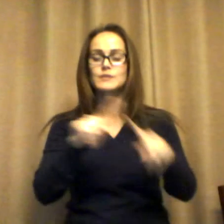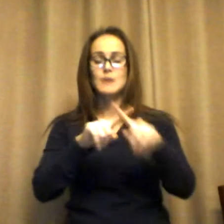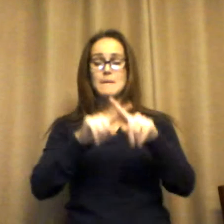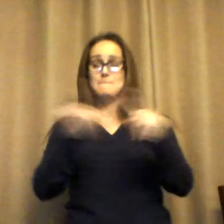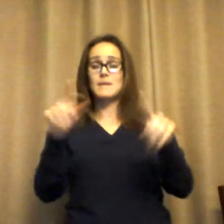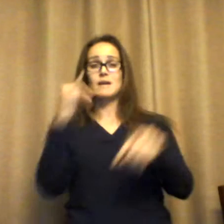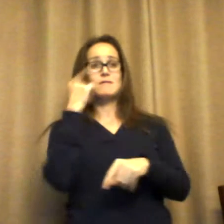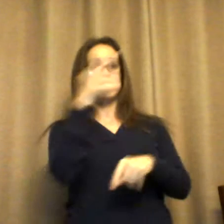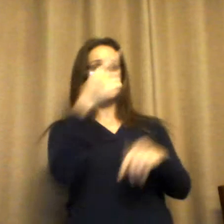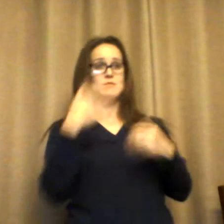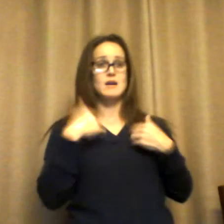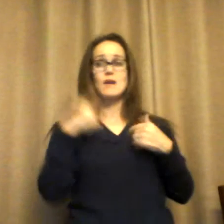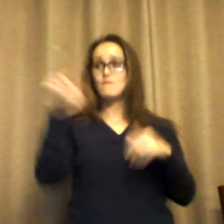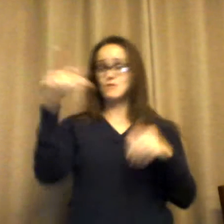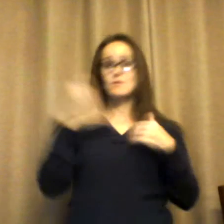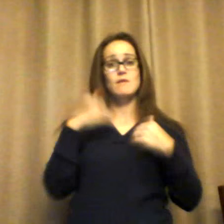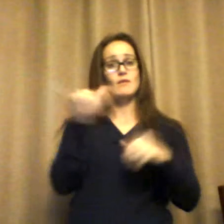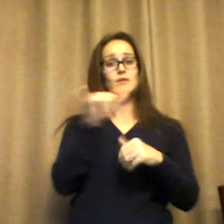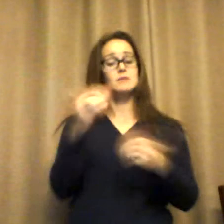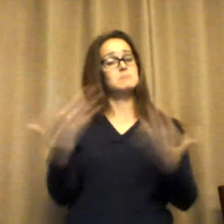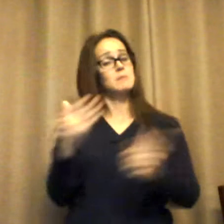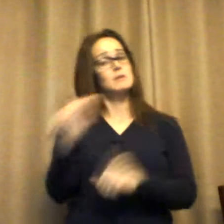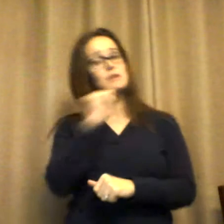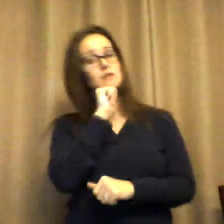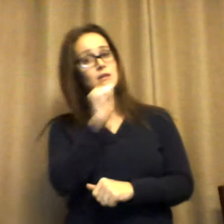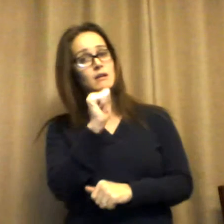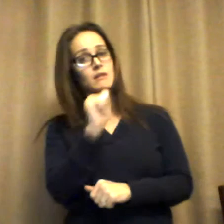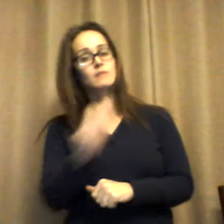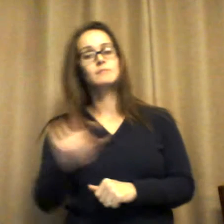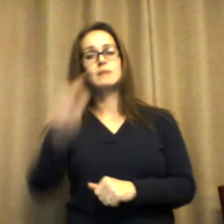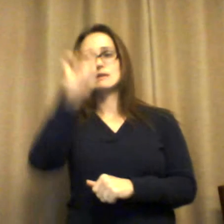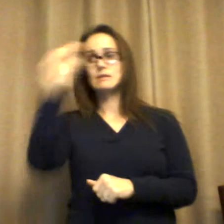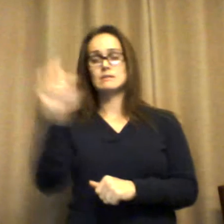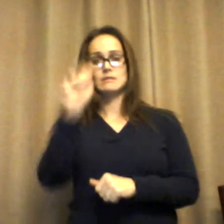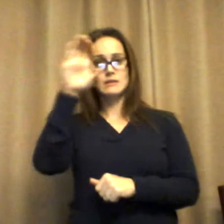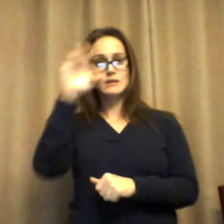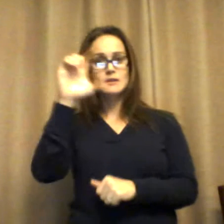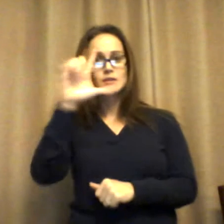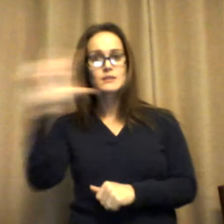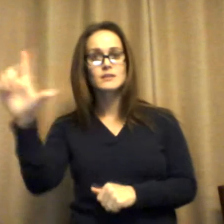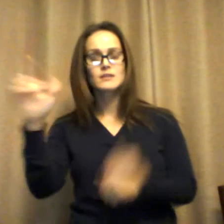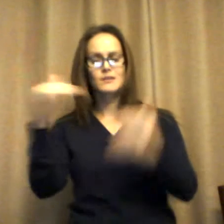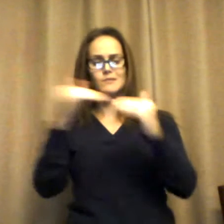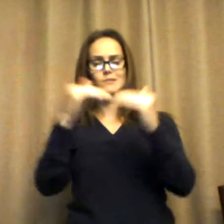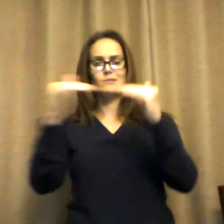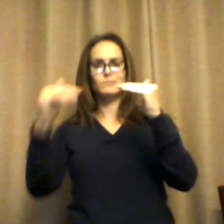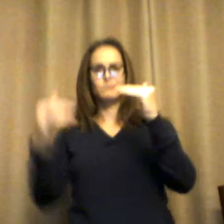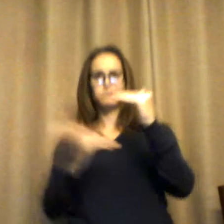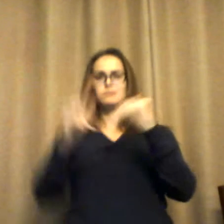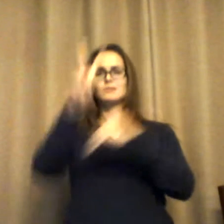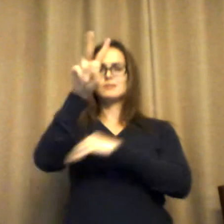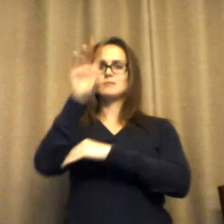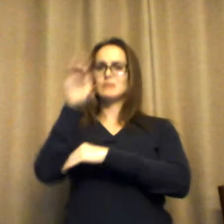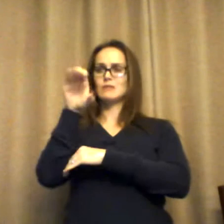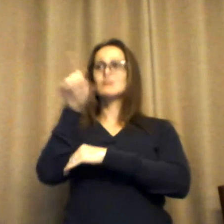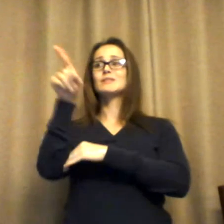have AIDS. A person has AIDS when their T-cell count falls below a measurement scale of 200, as opposed to